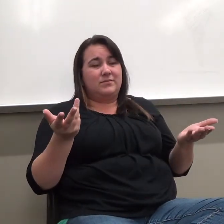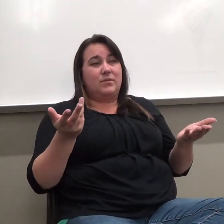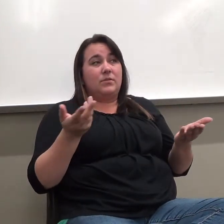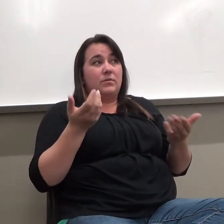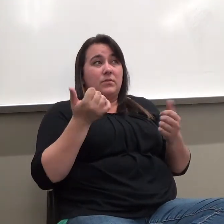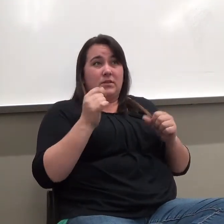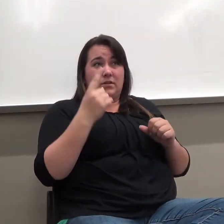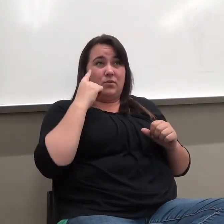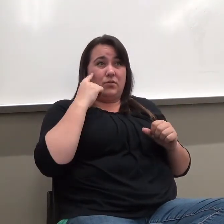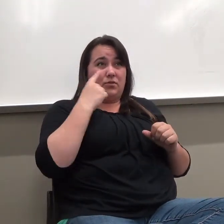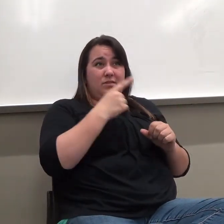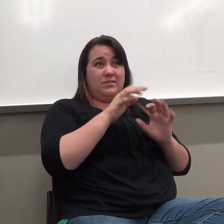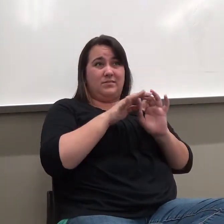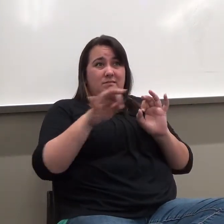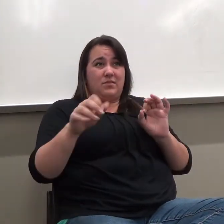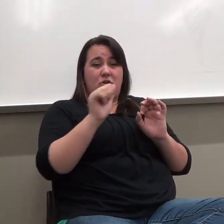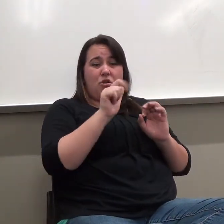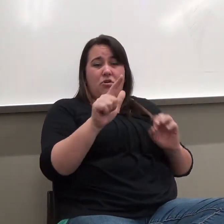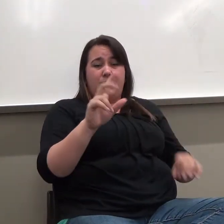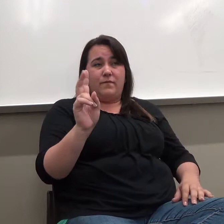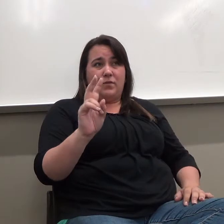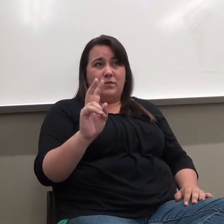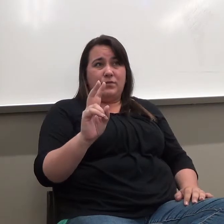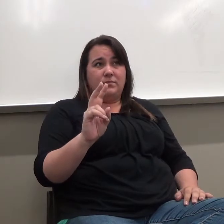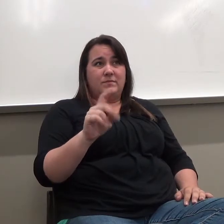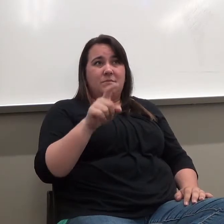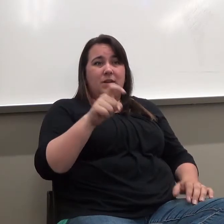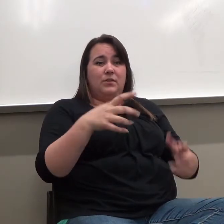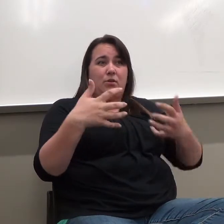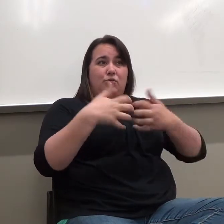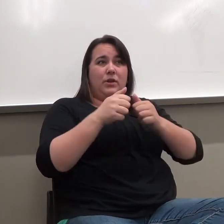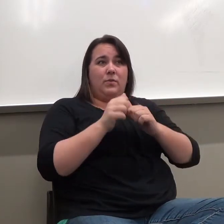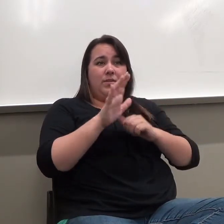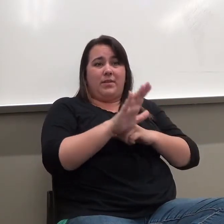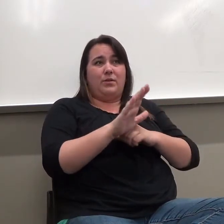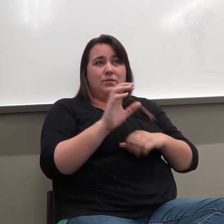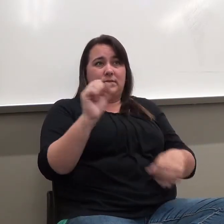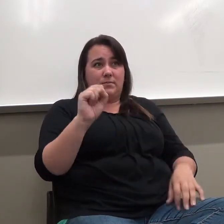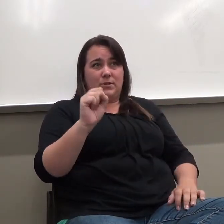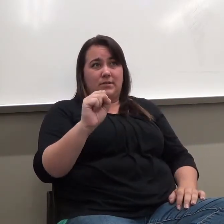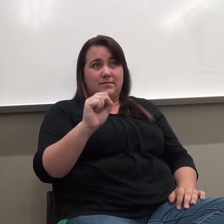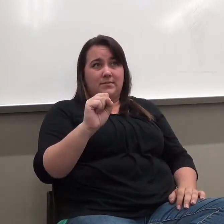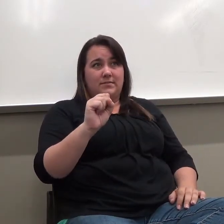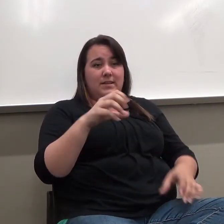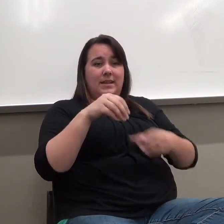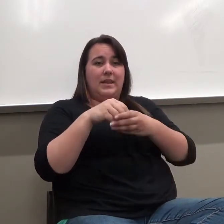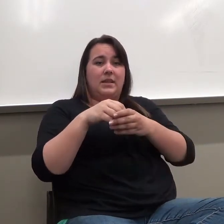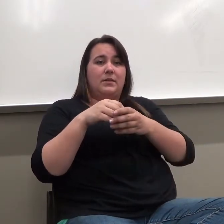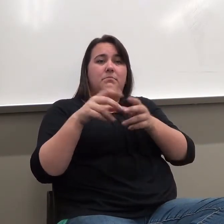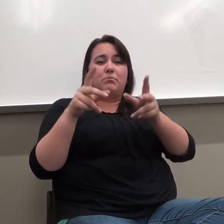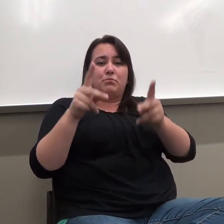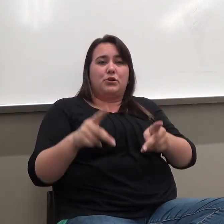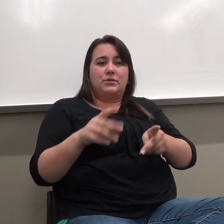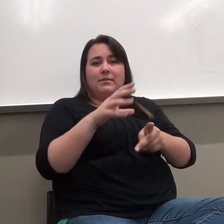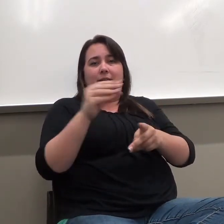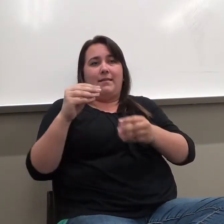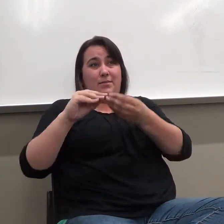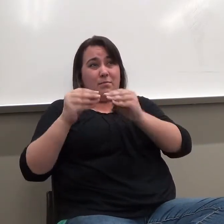ever heard this before? All verbs must agree with their subjects in person and number.